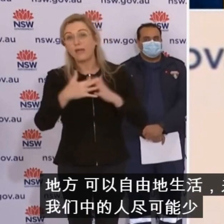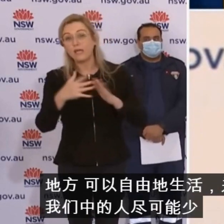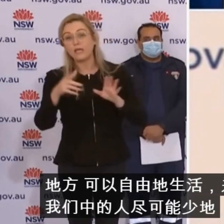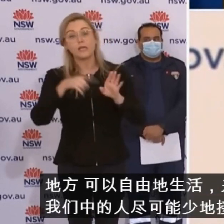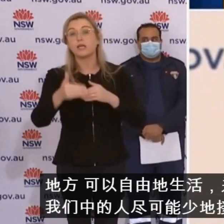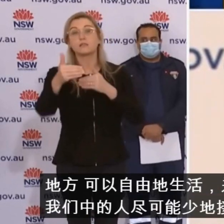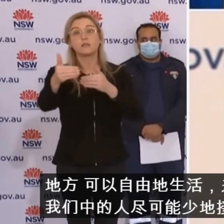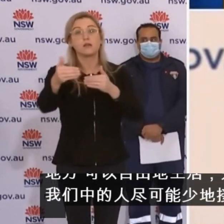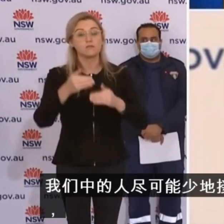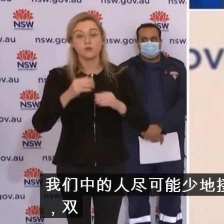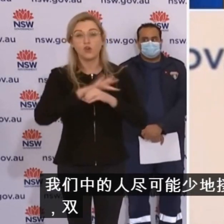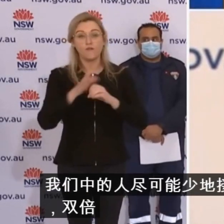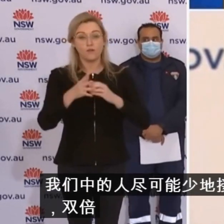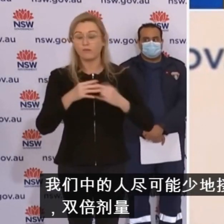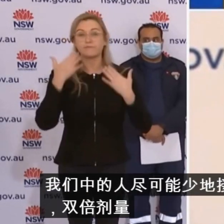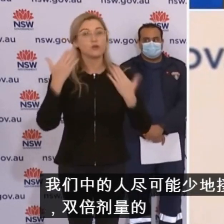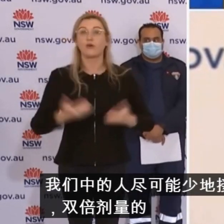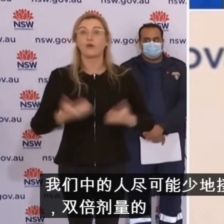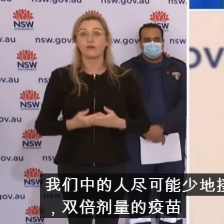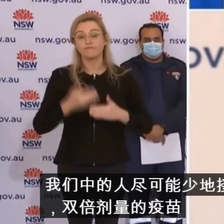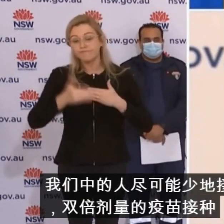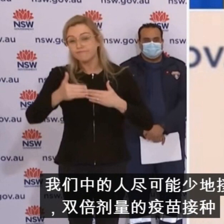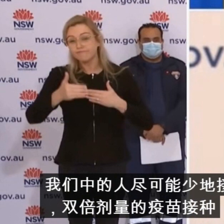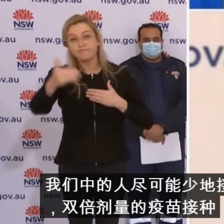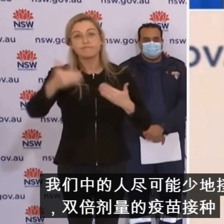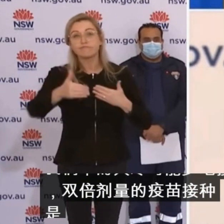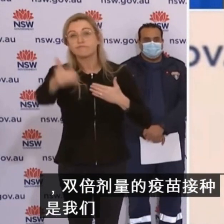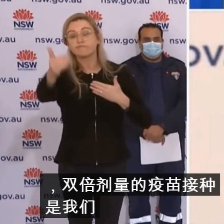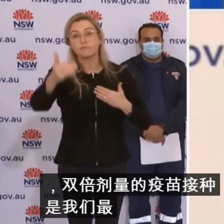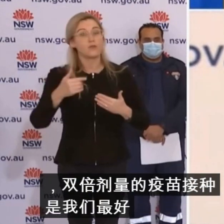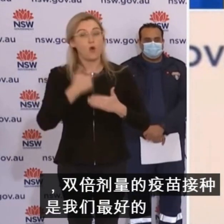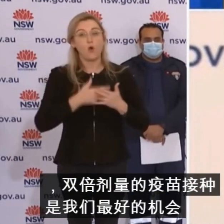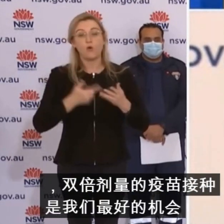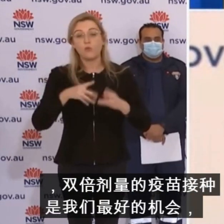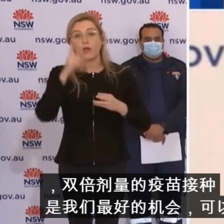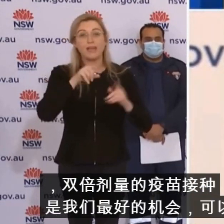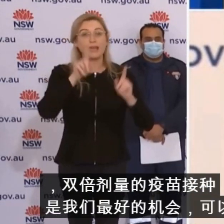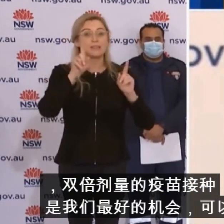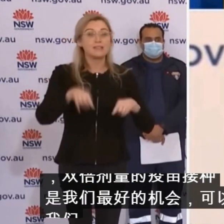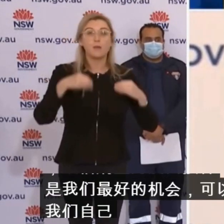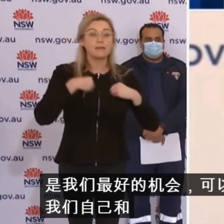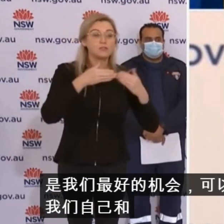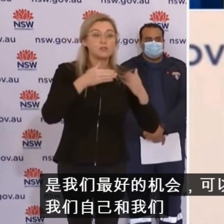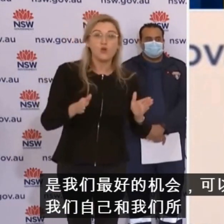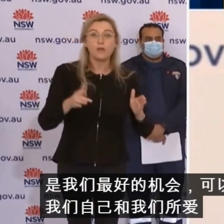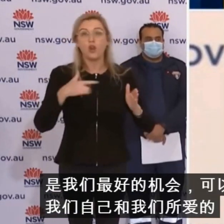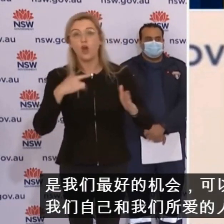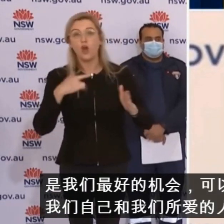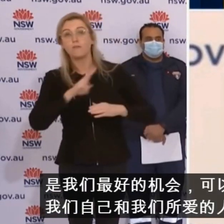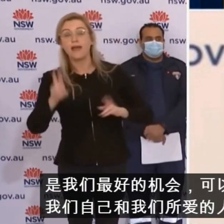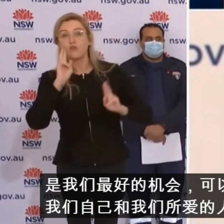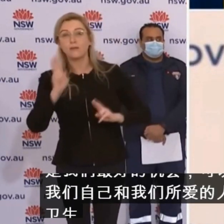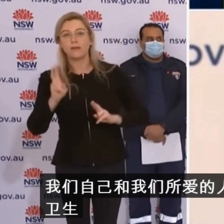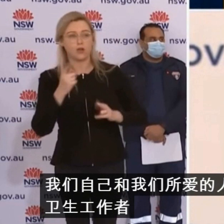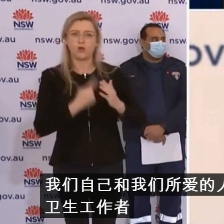us end up in intensive care as possible. And the double dose vaccination is the best chance we have in keeping ourselves and our loved